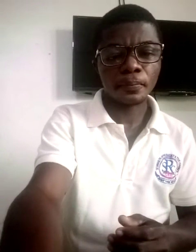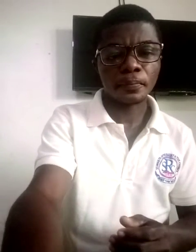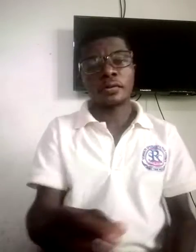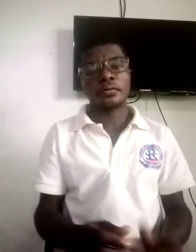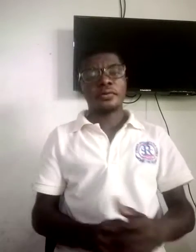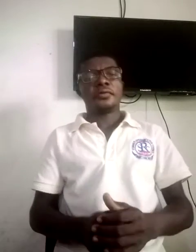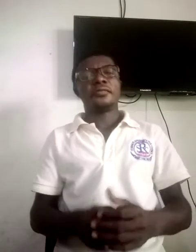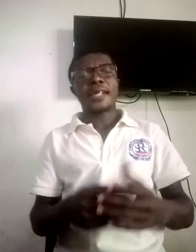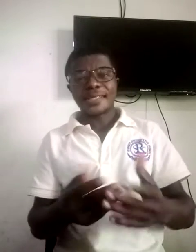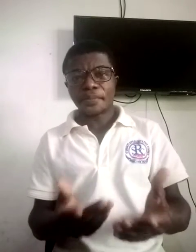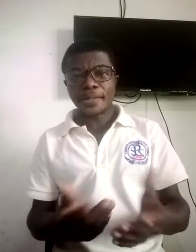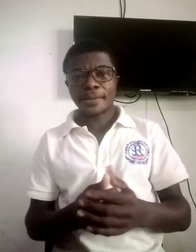so you ask the